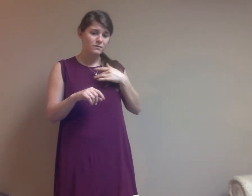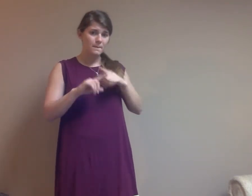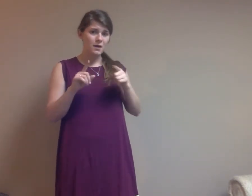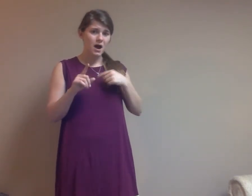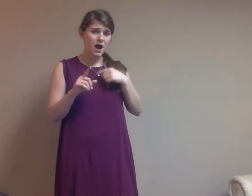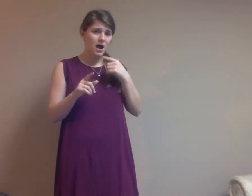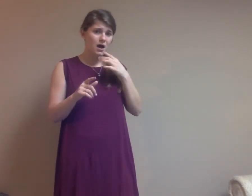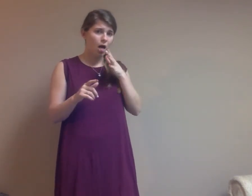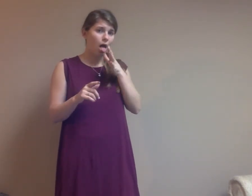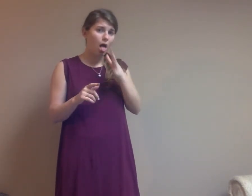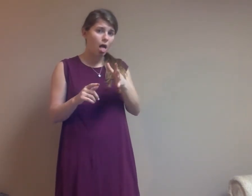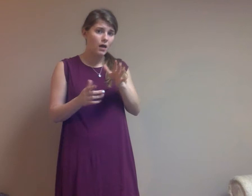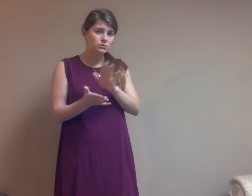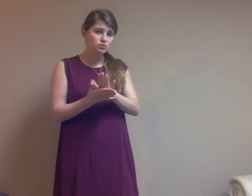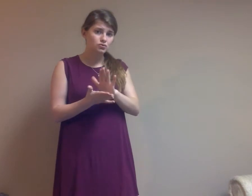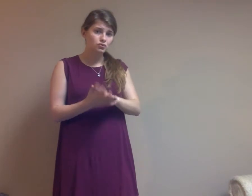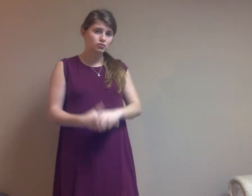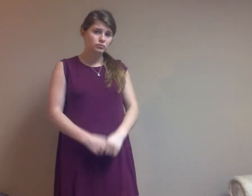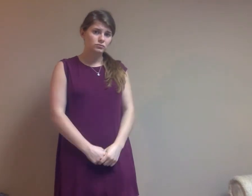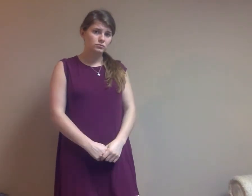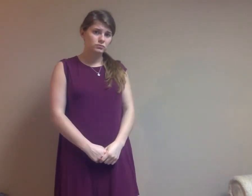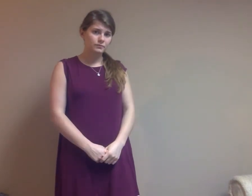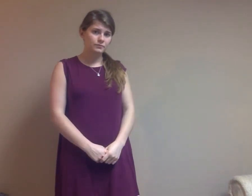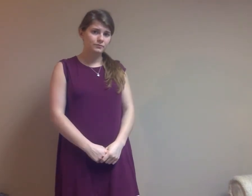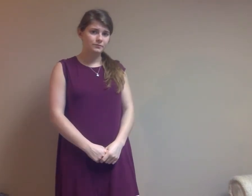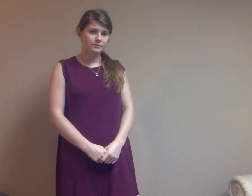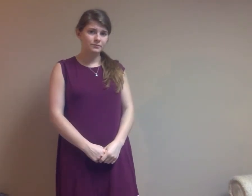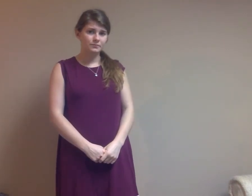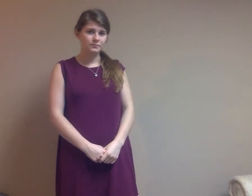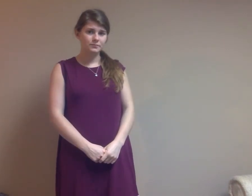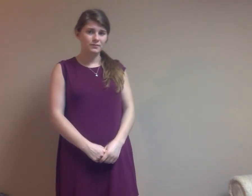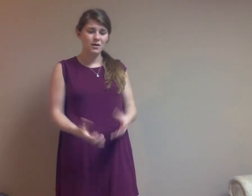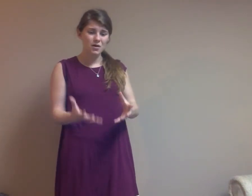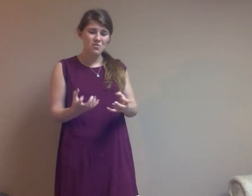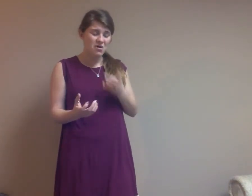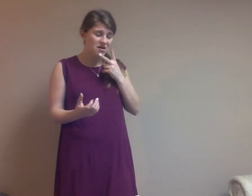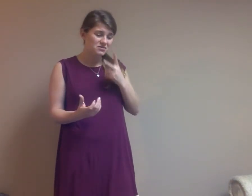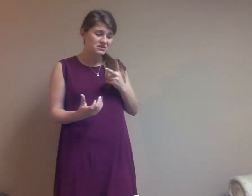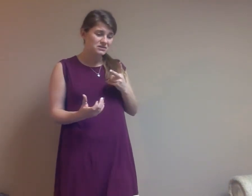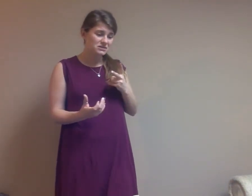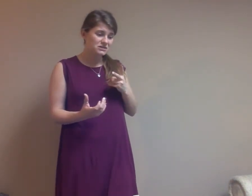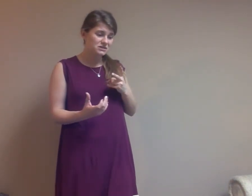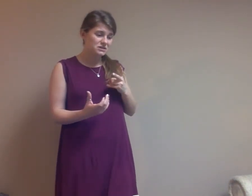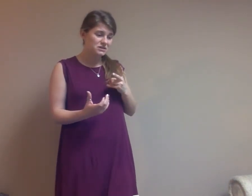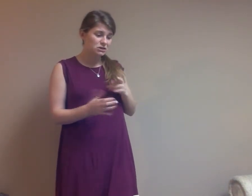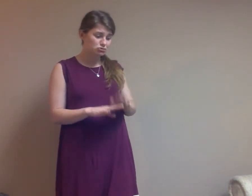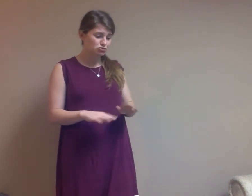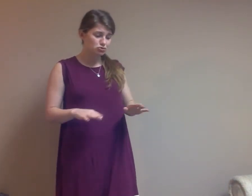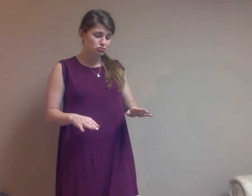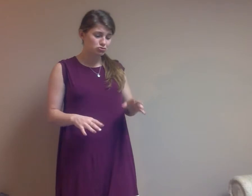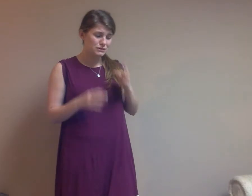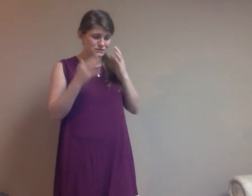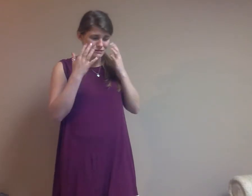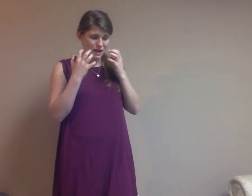You never want to see your children upset, you know, about anything. And when it's something that maybe you've sort of inflicted on them.